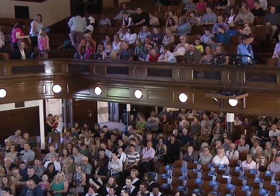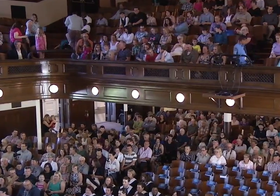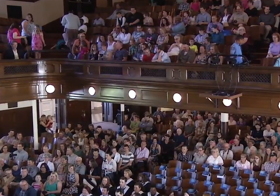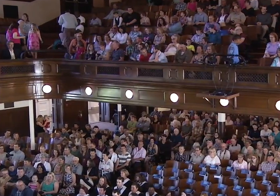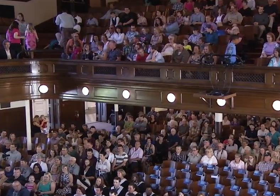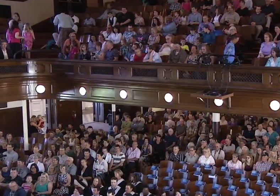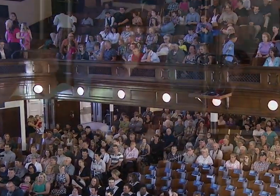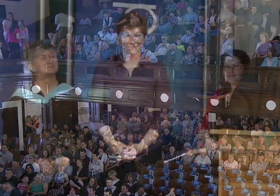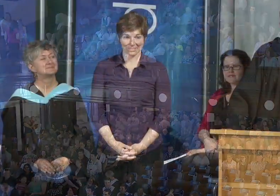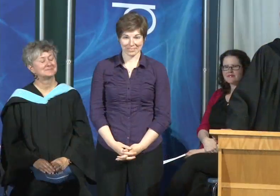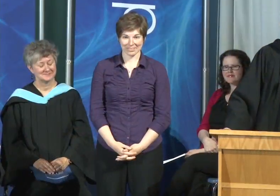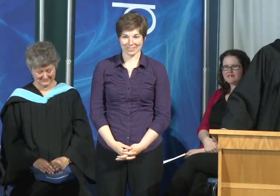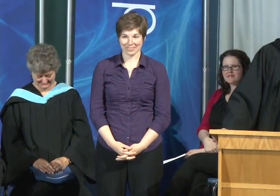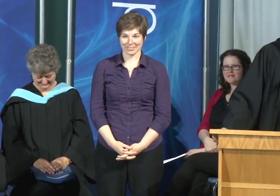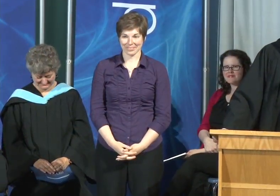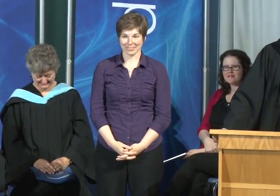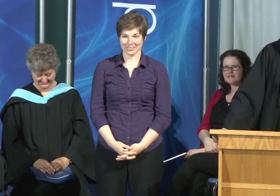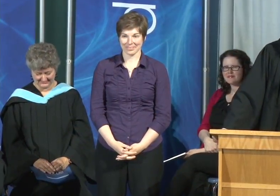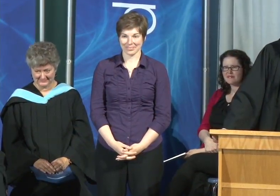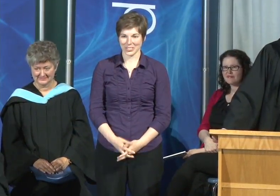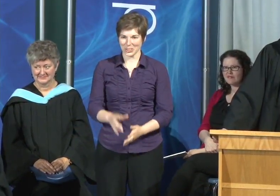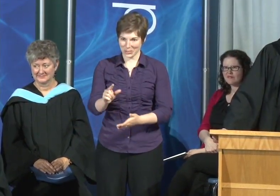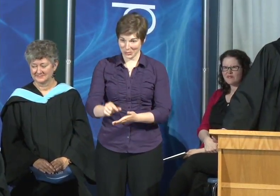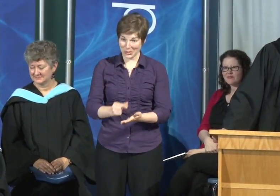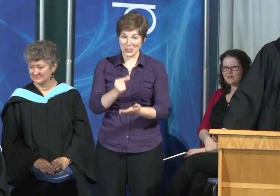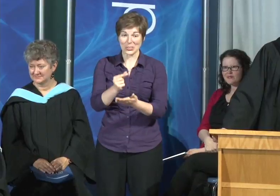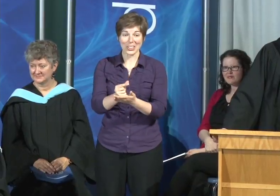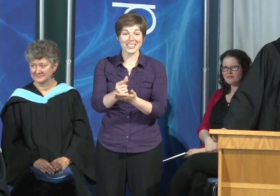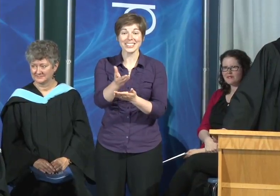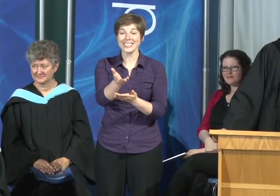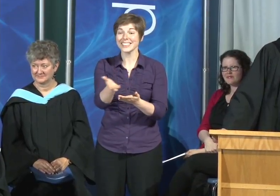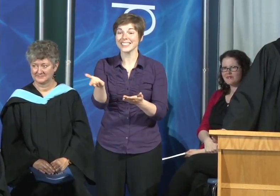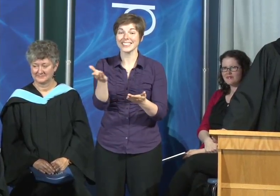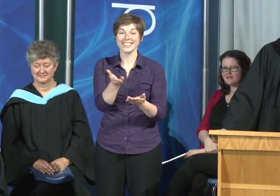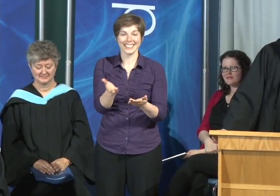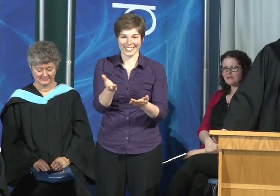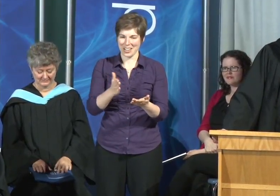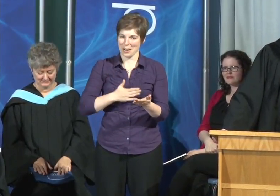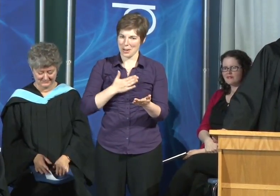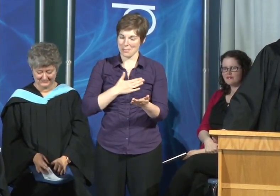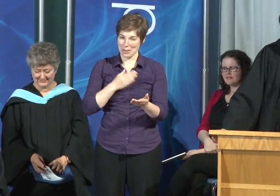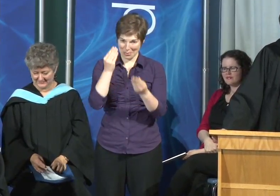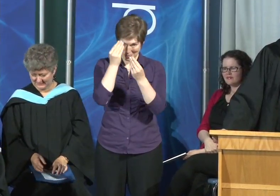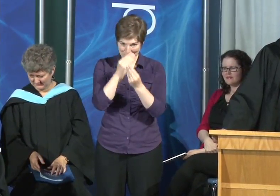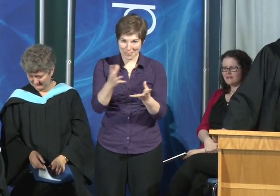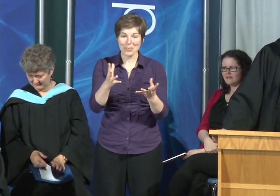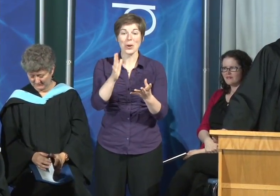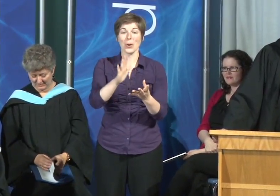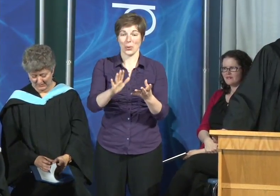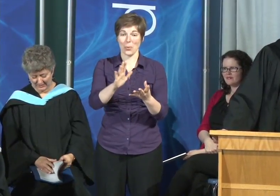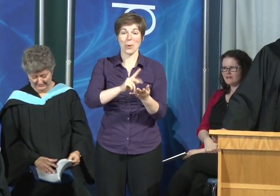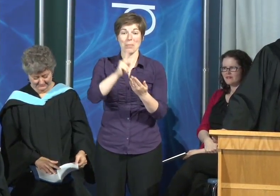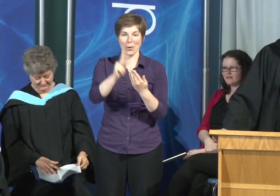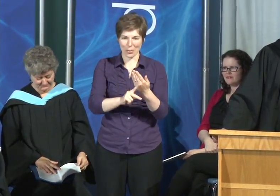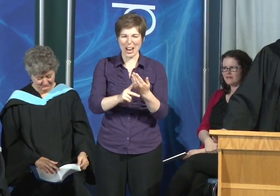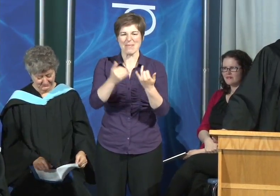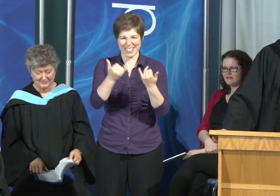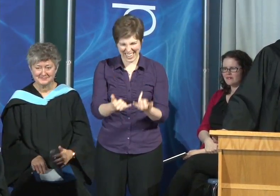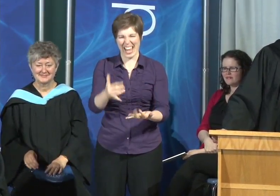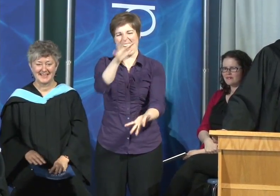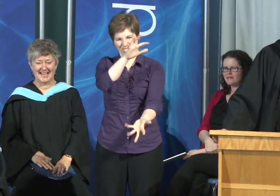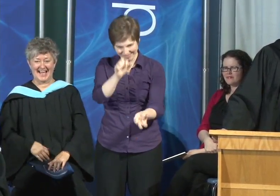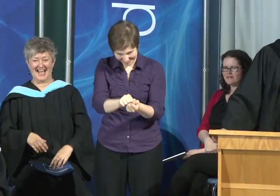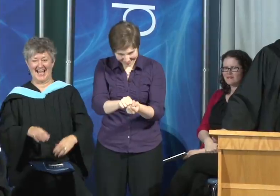So graduates, I am pleased to announce that you've officially completed your program.